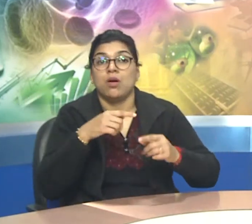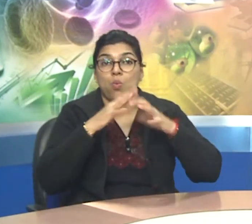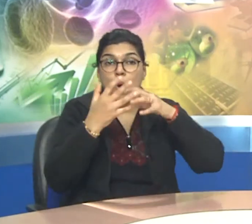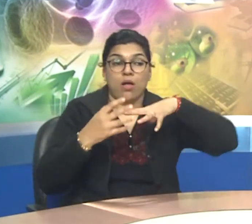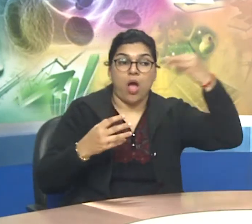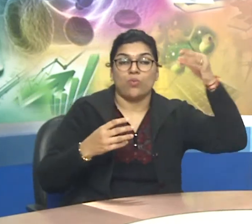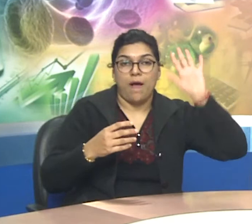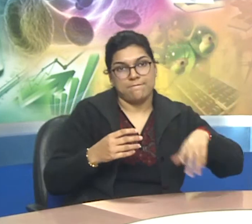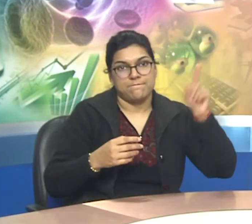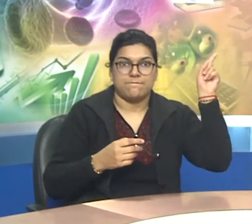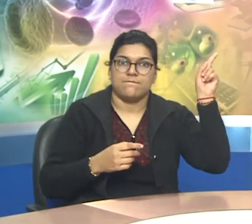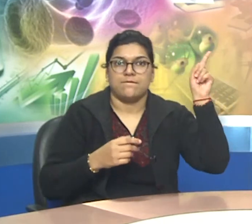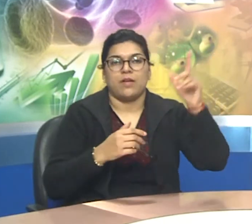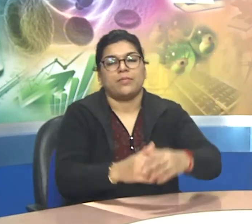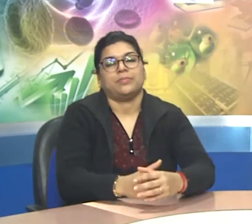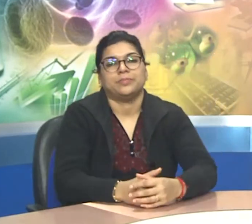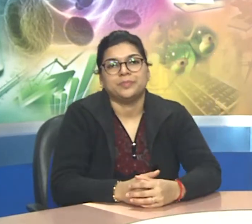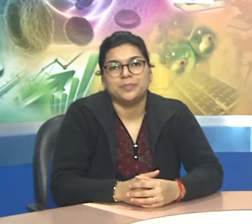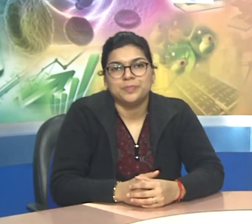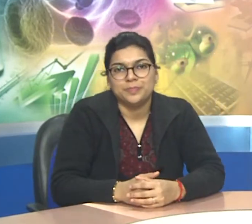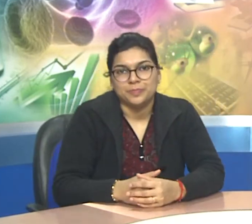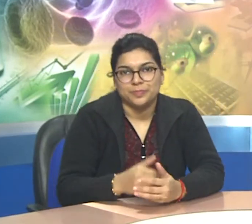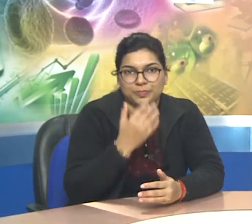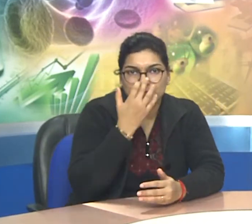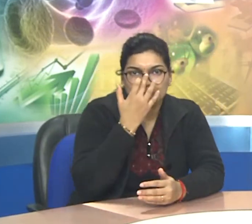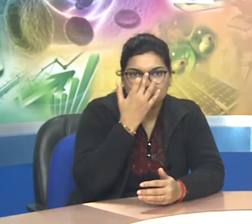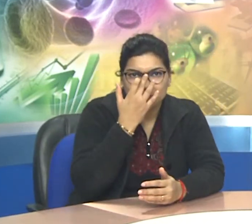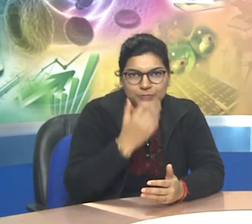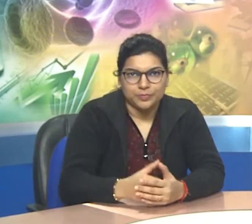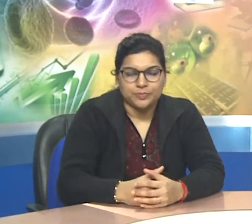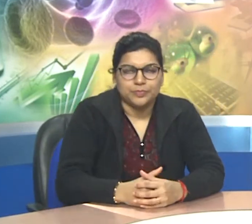so recycling of the glass material is also useful.